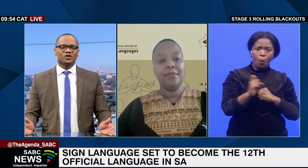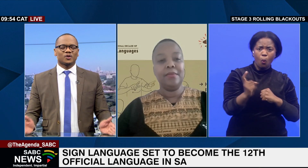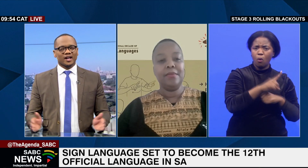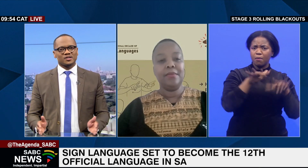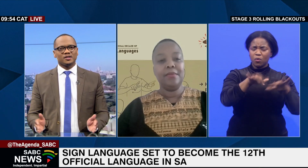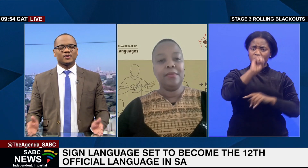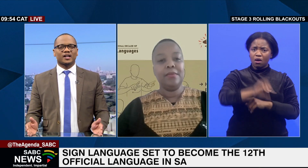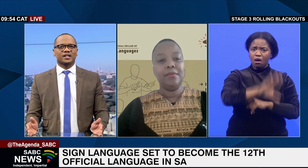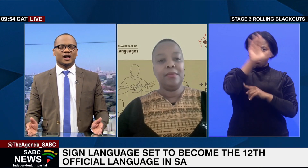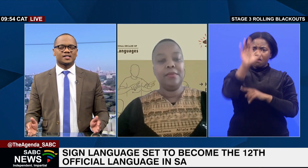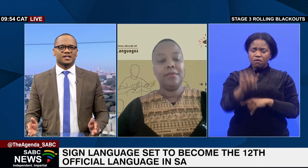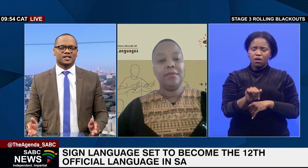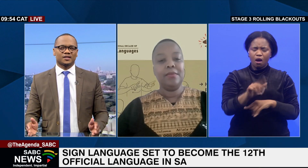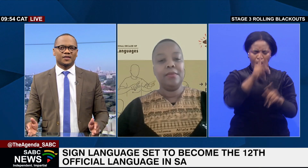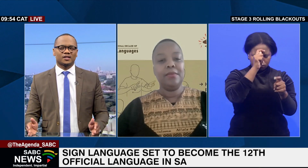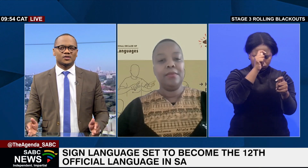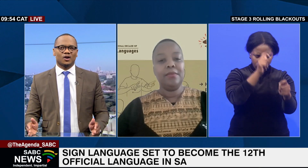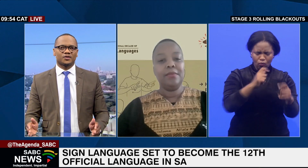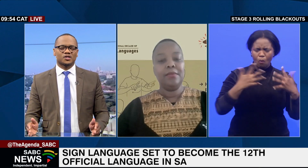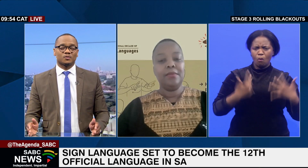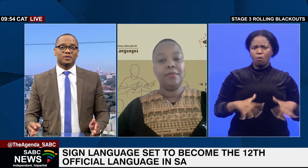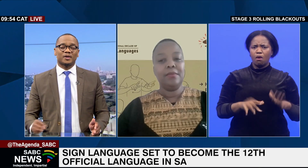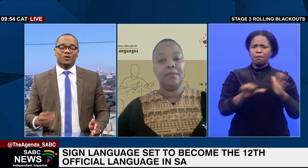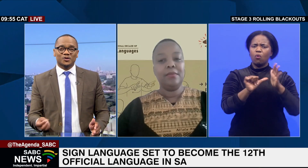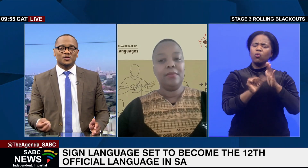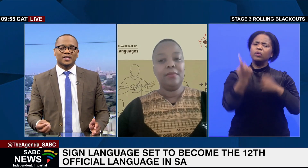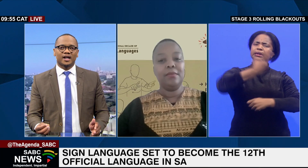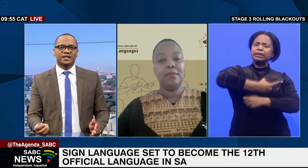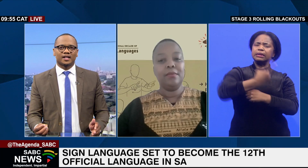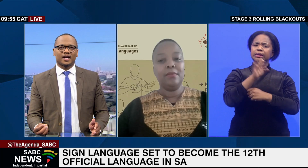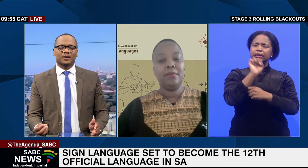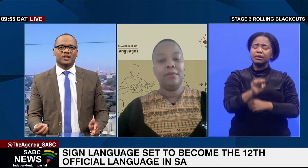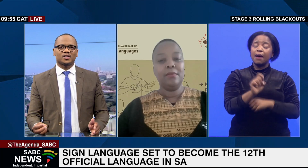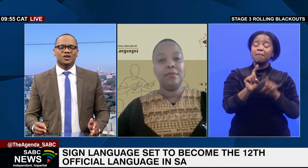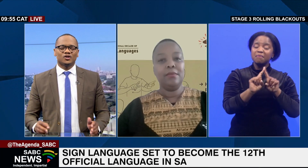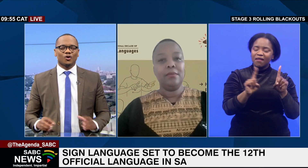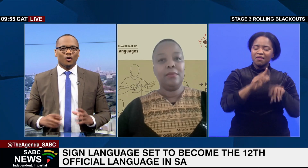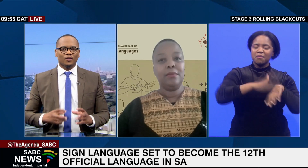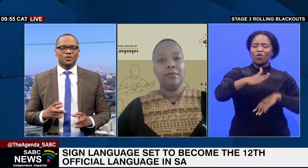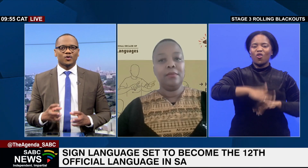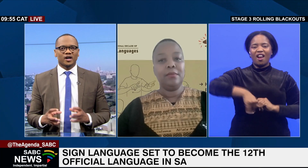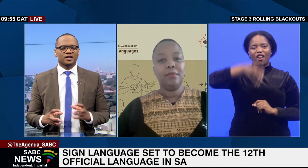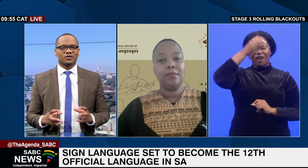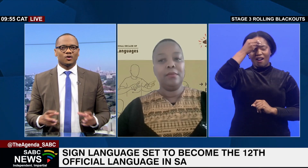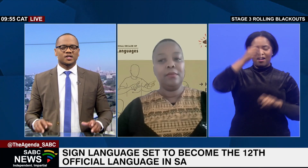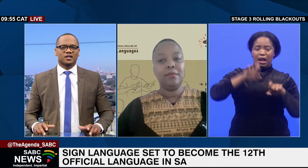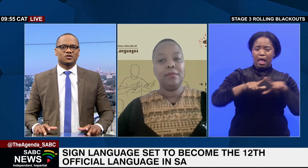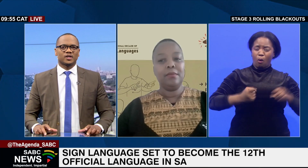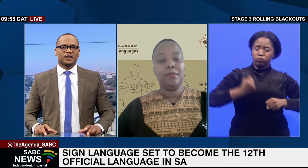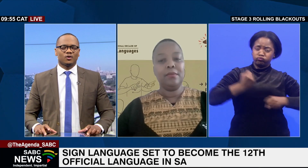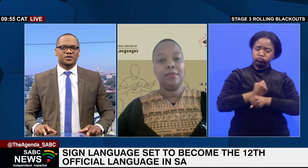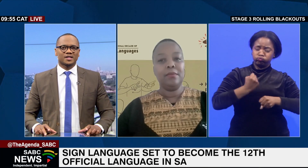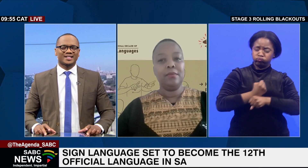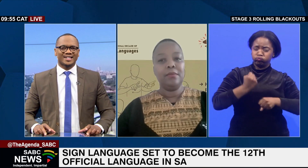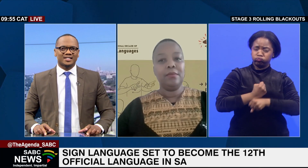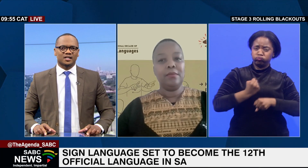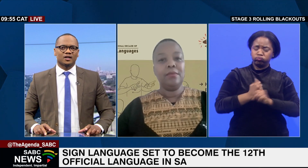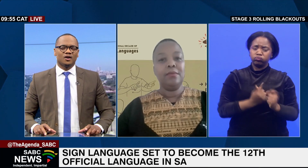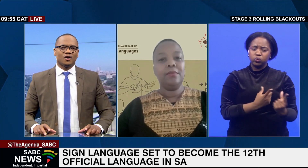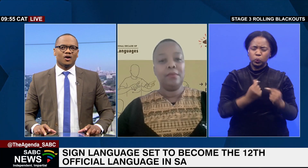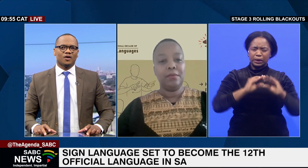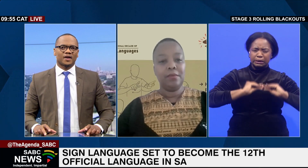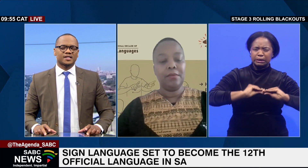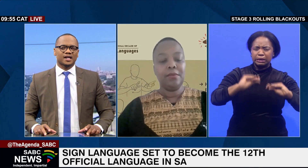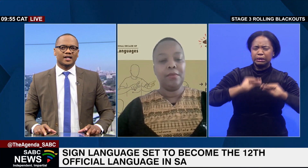board to actually recognize the significance of this moment, but also to learn the language. So all of the work that goes into it and also the